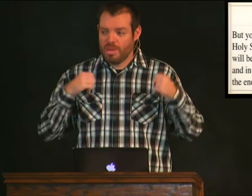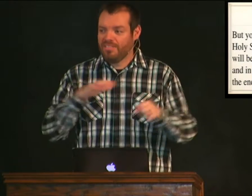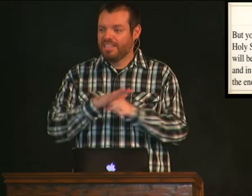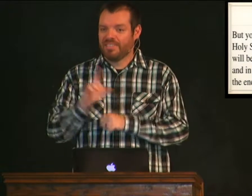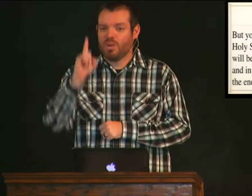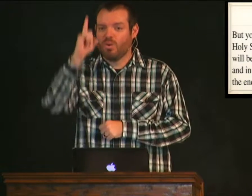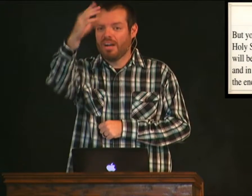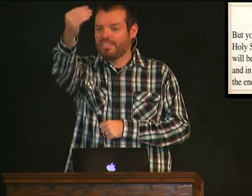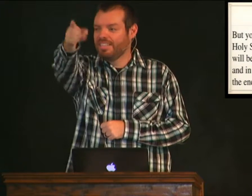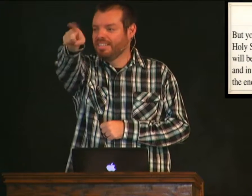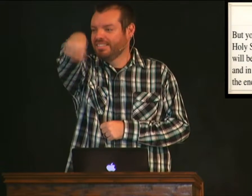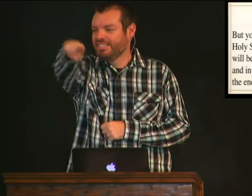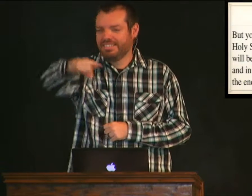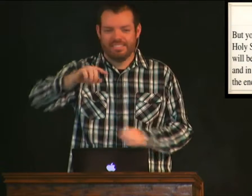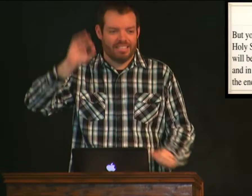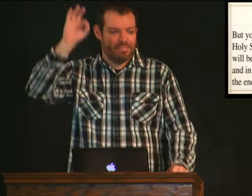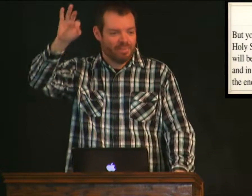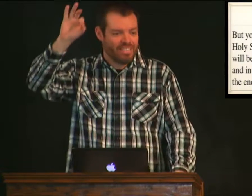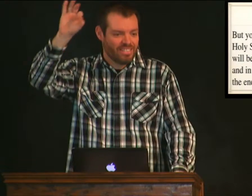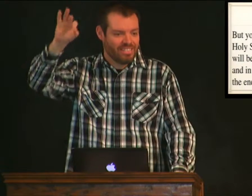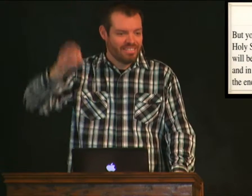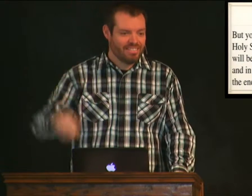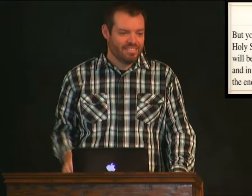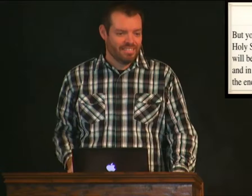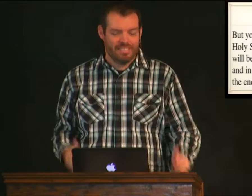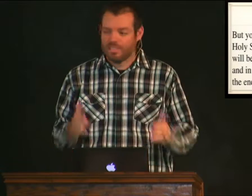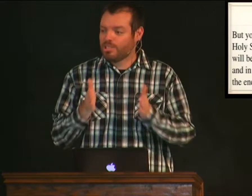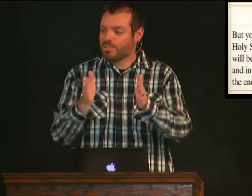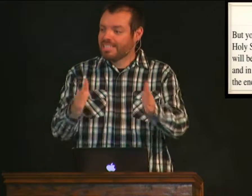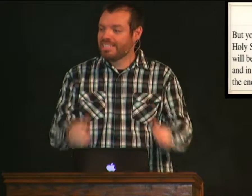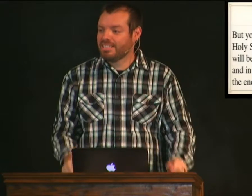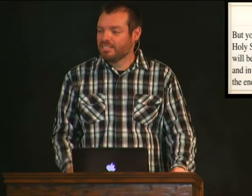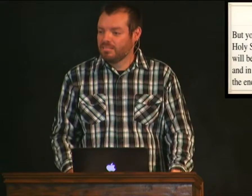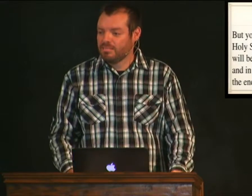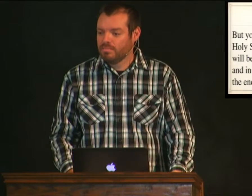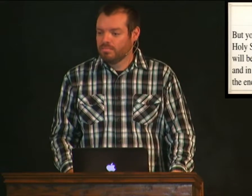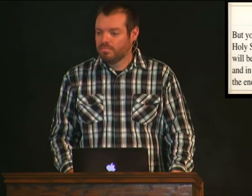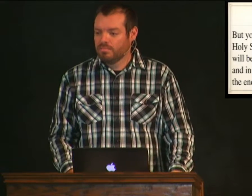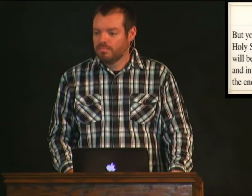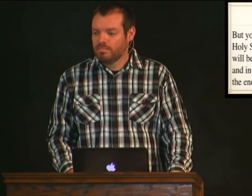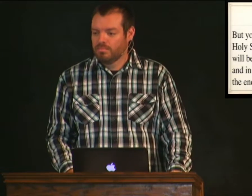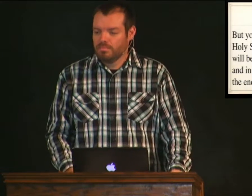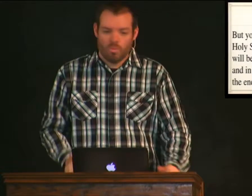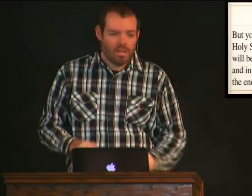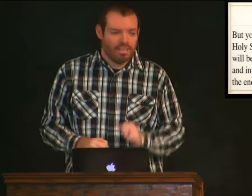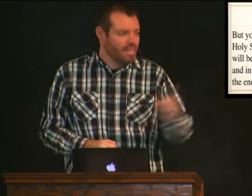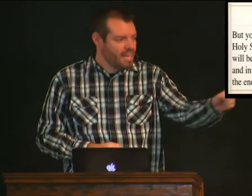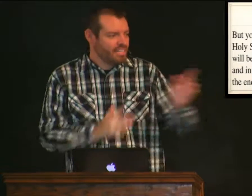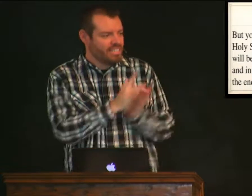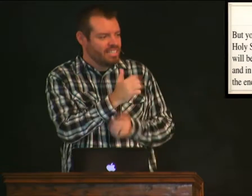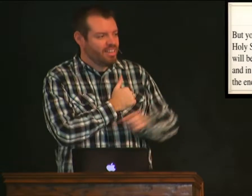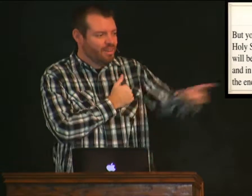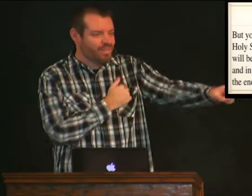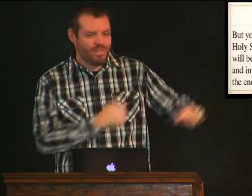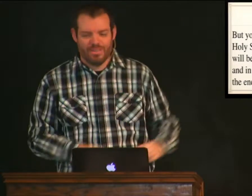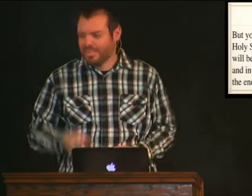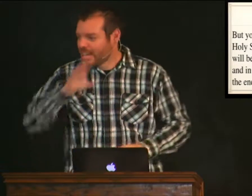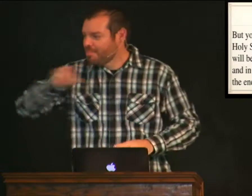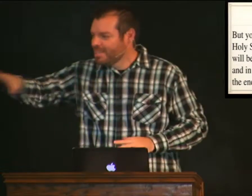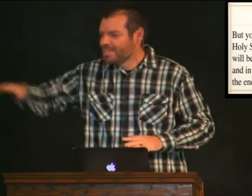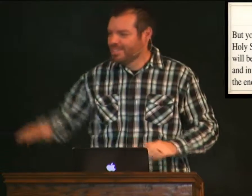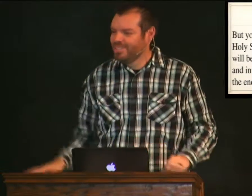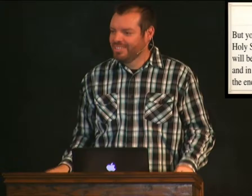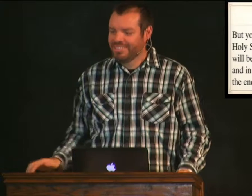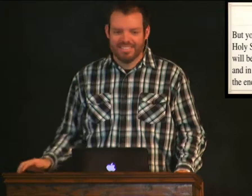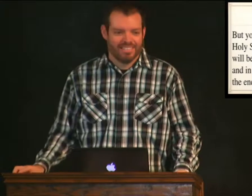Are you brave enough to go out there and preach? The streets, walking. Hey, Jesus loves you.